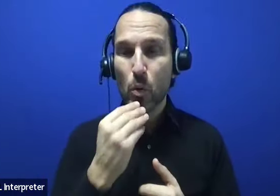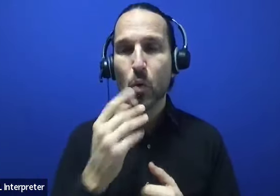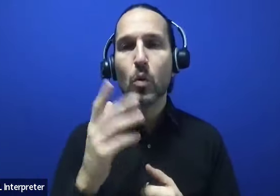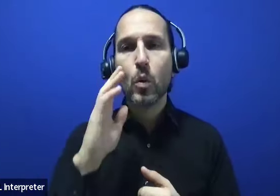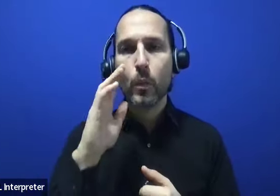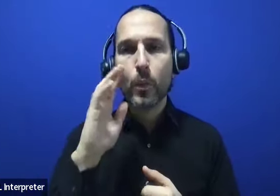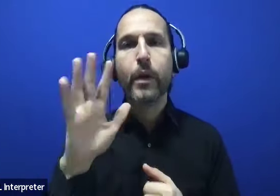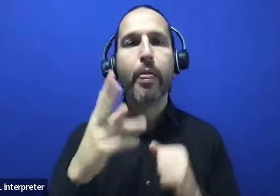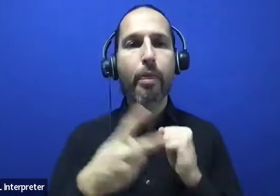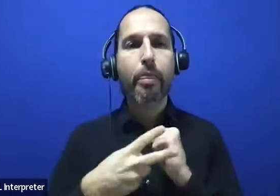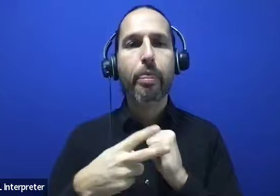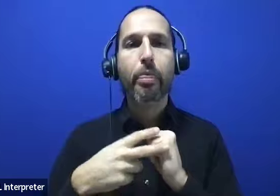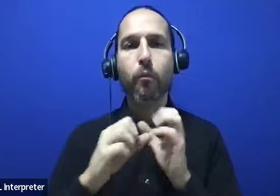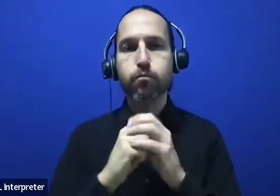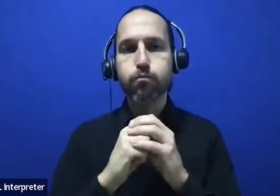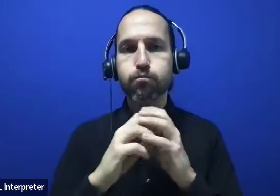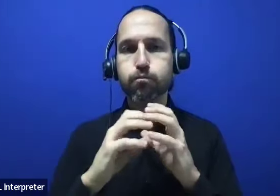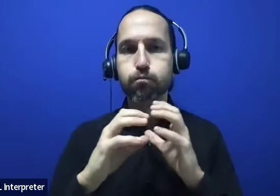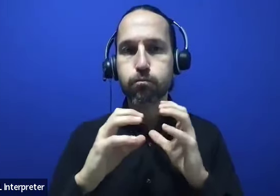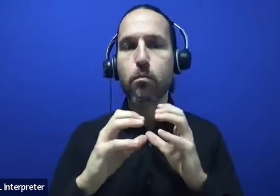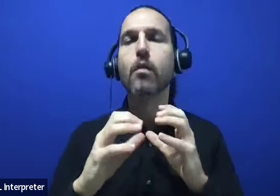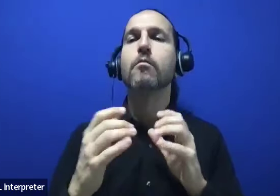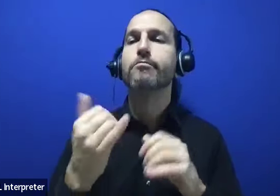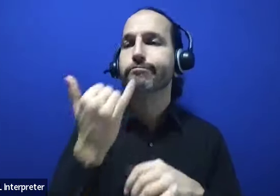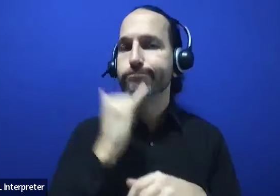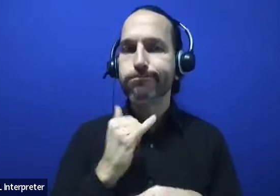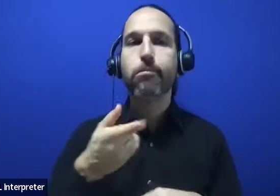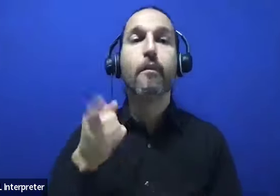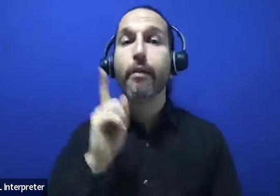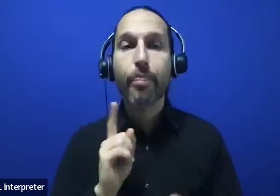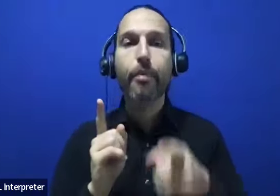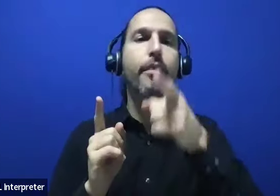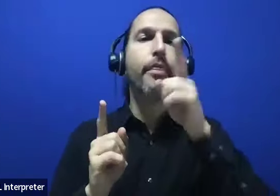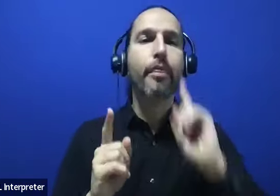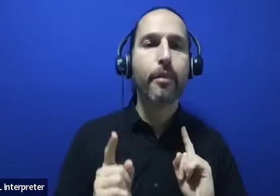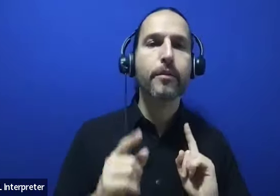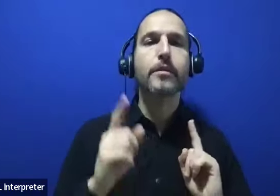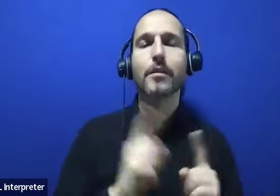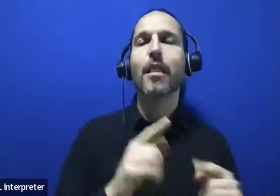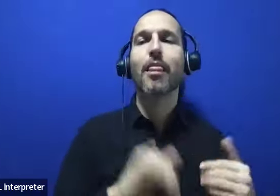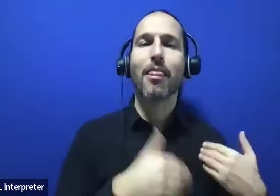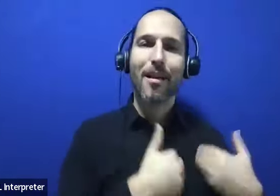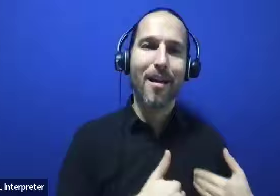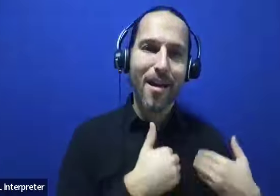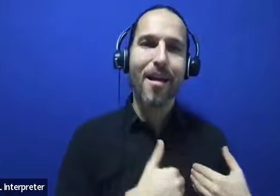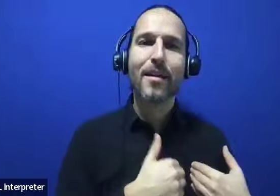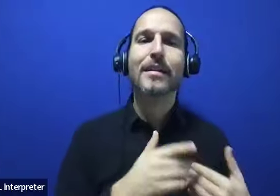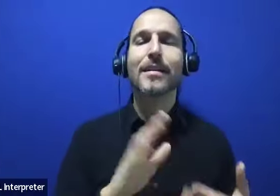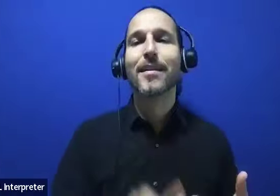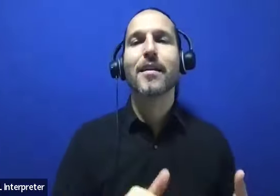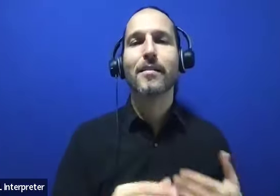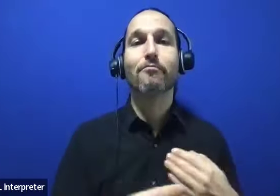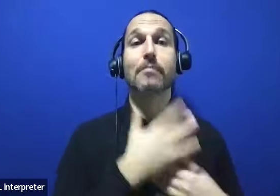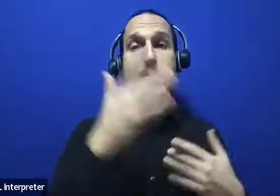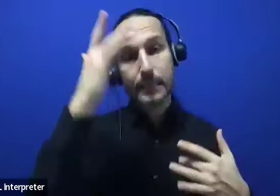throat and then gets aspirated through the trachea into the lungs. And that can lead to aspiration pneumonia, which can be